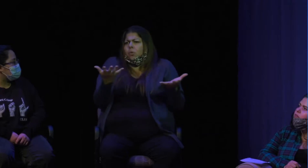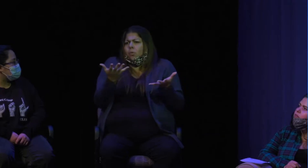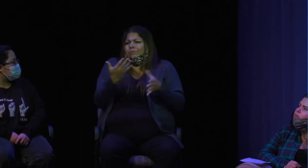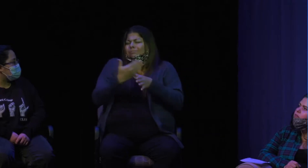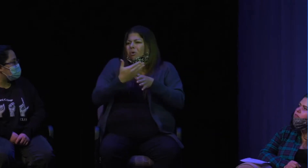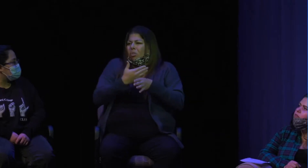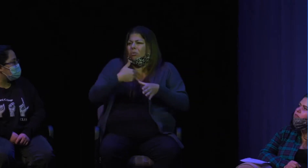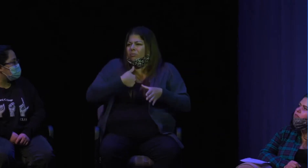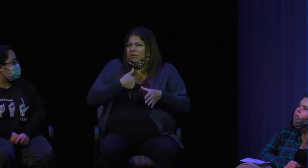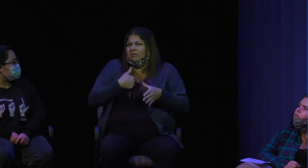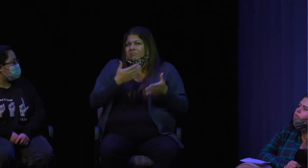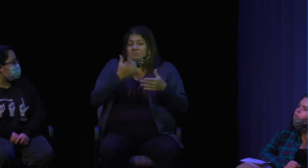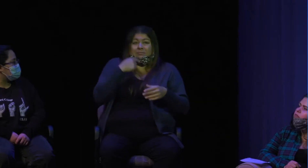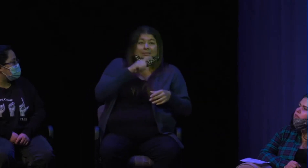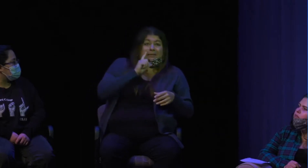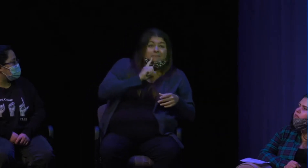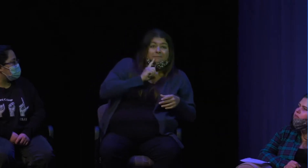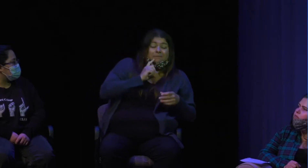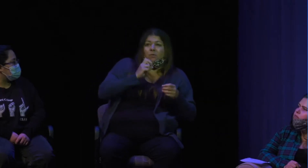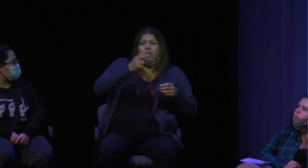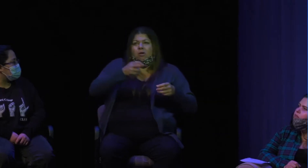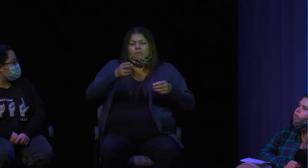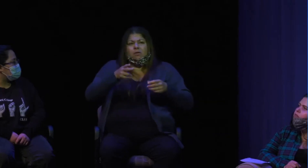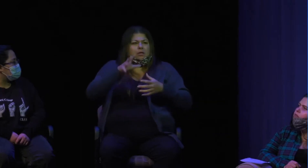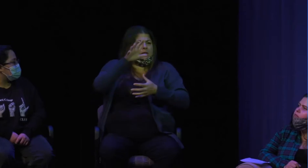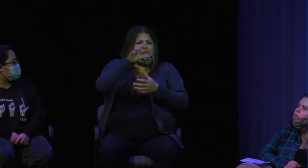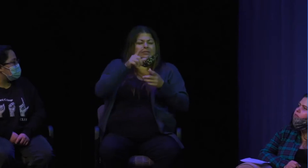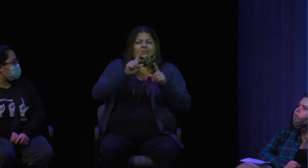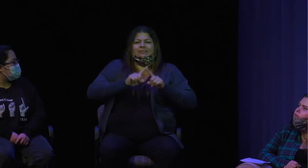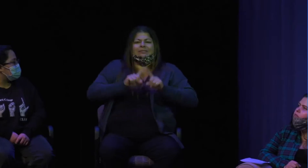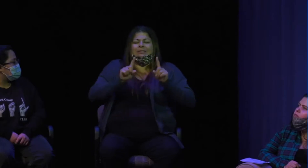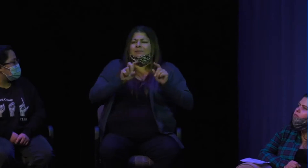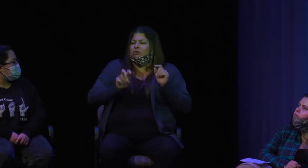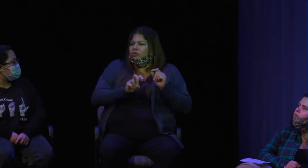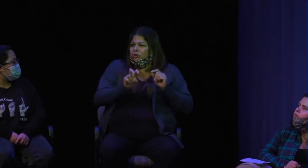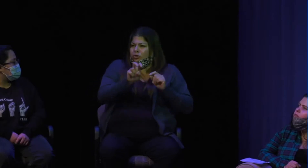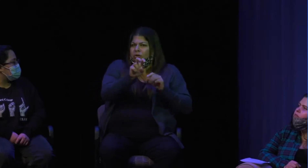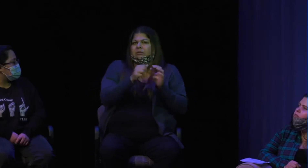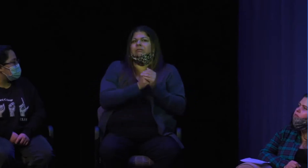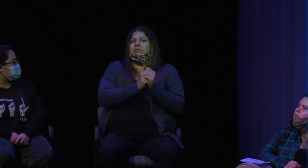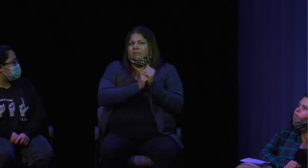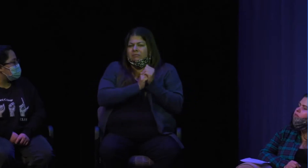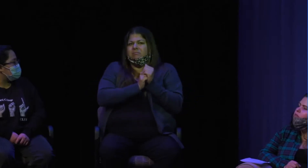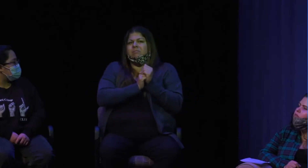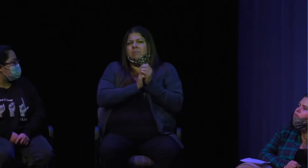dig into those feelings, if you will. I didn't really know what was bothering me.